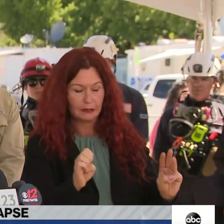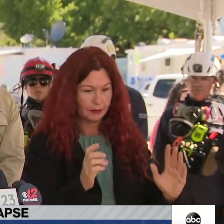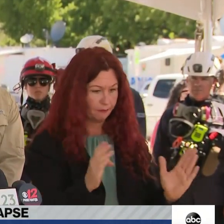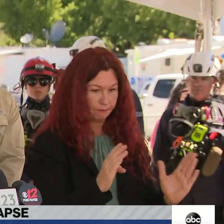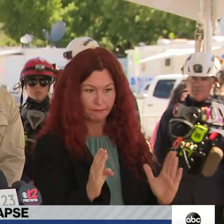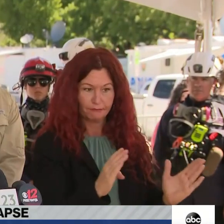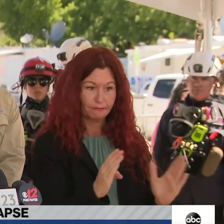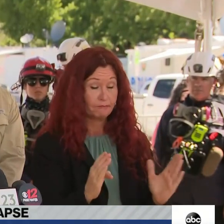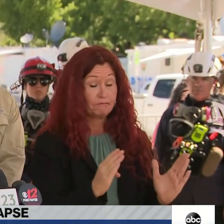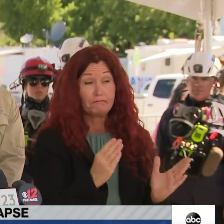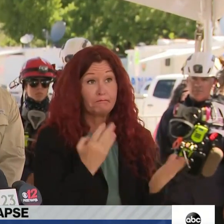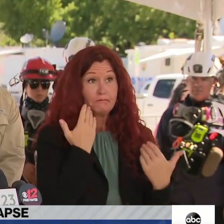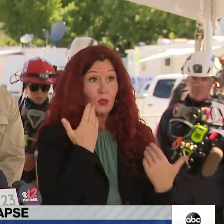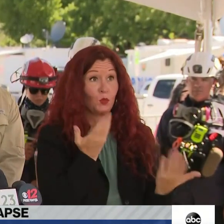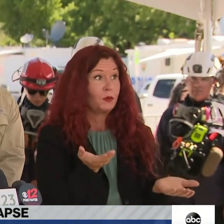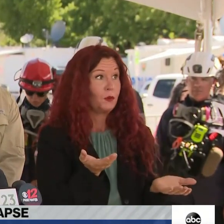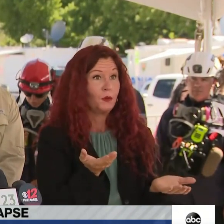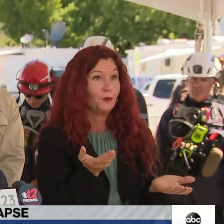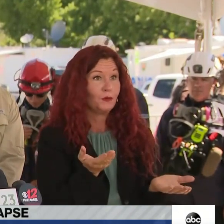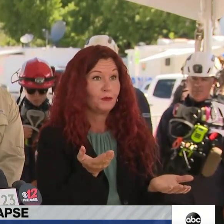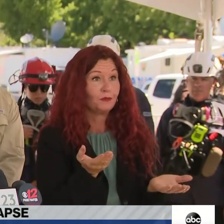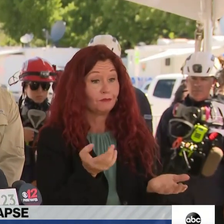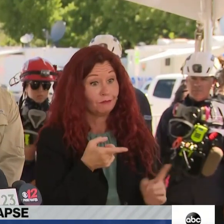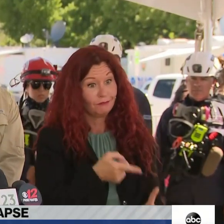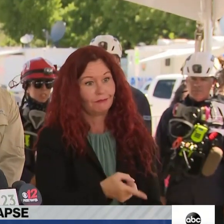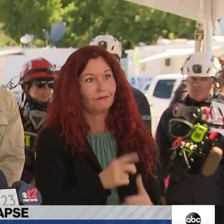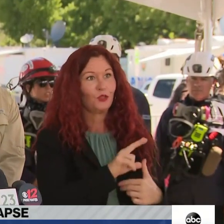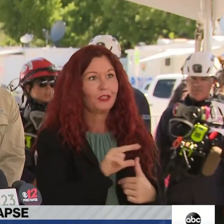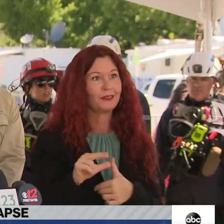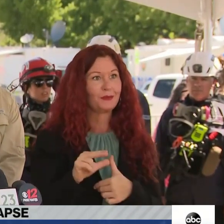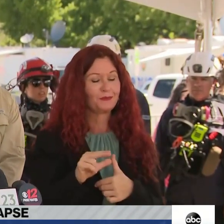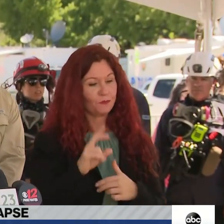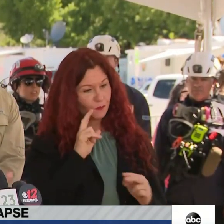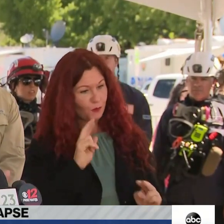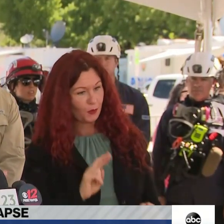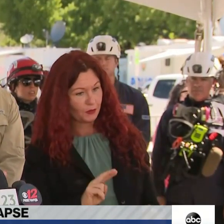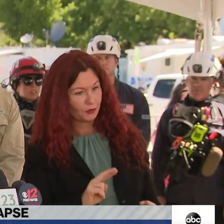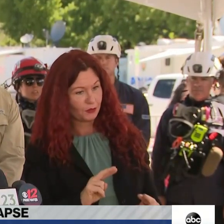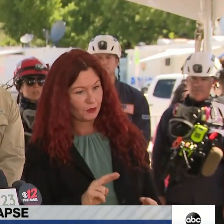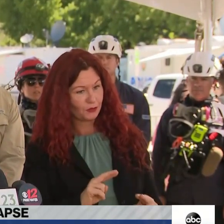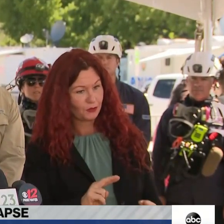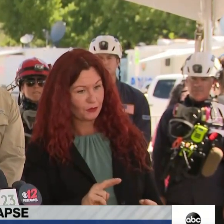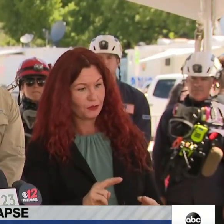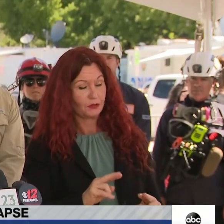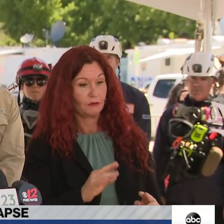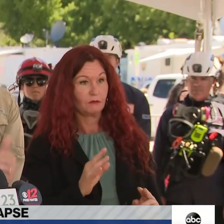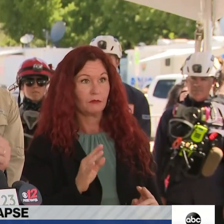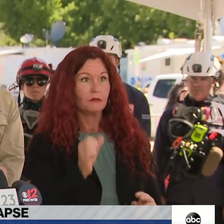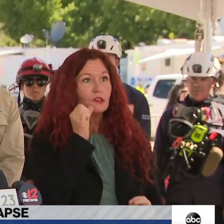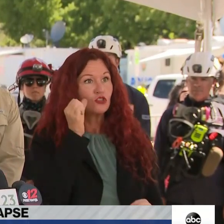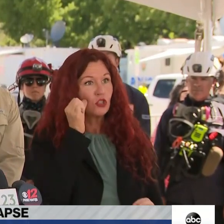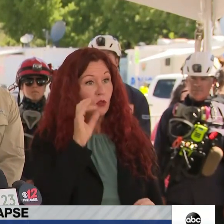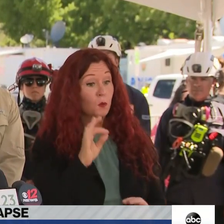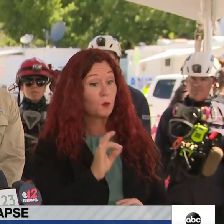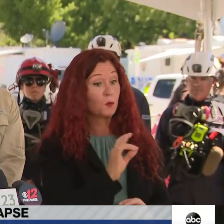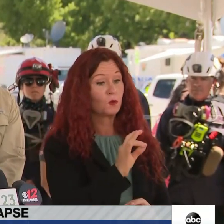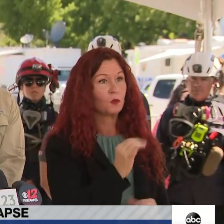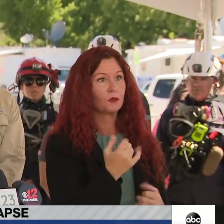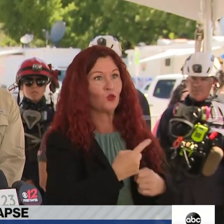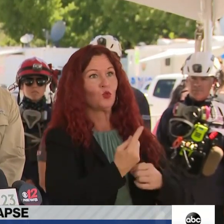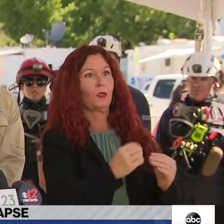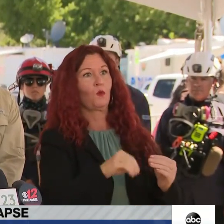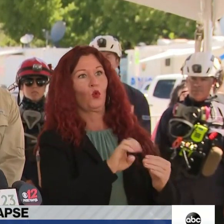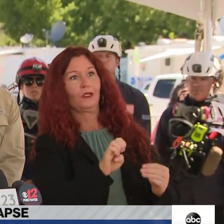here in Surfside. However, given this plan, and if this plan's able to go forward, it's the opinion of